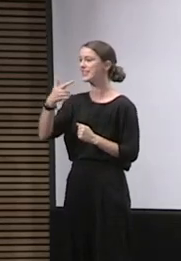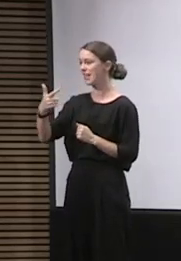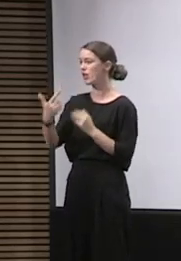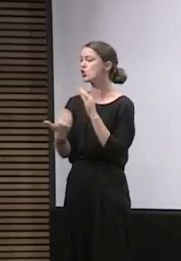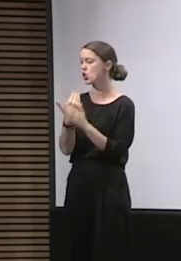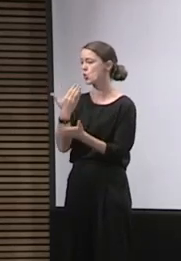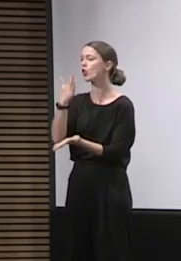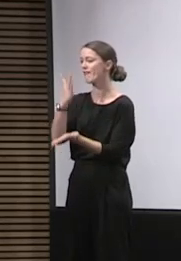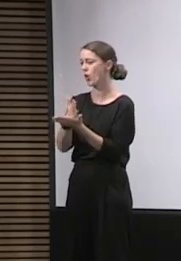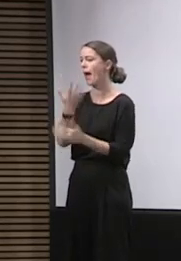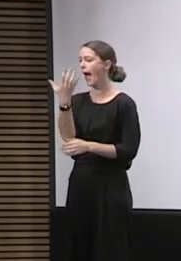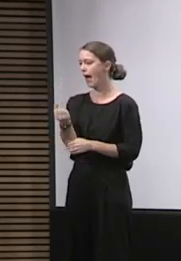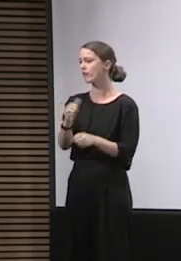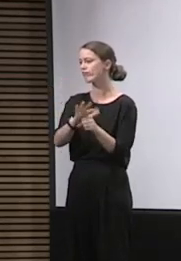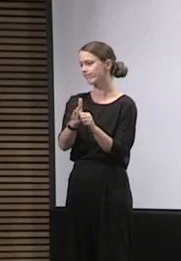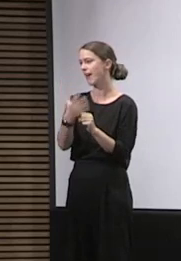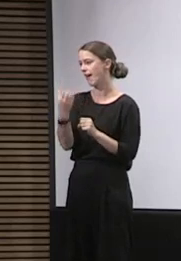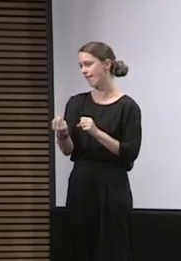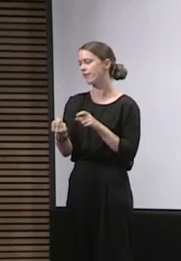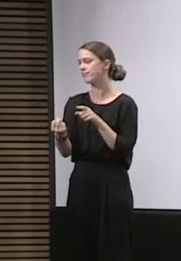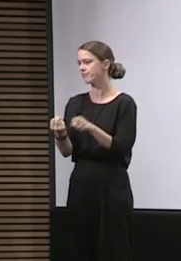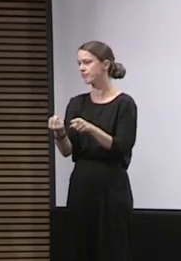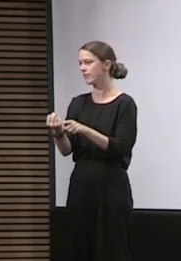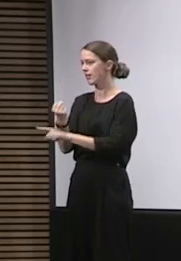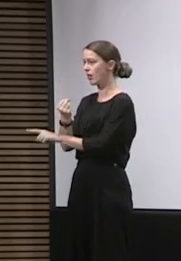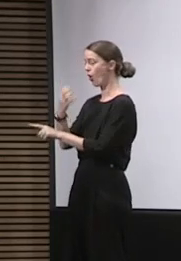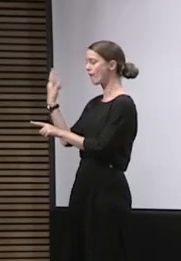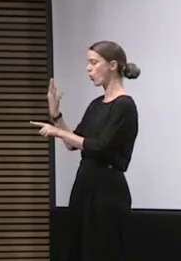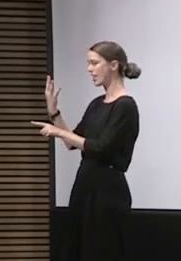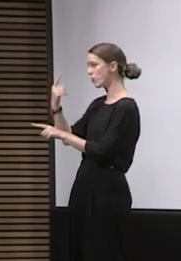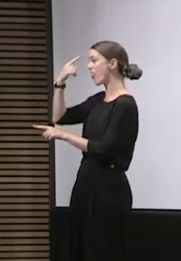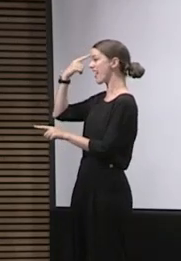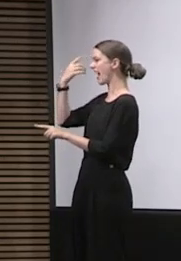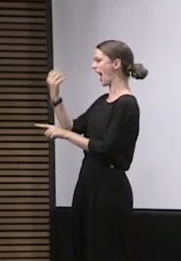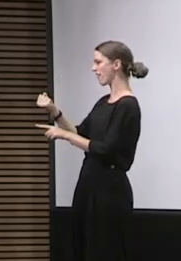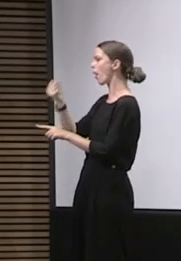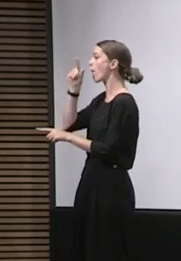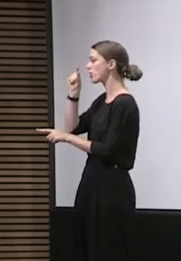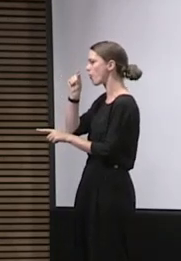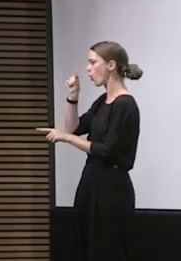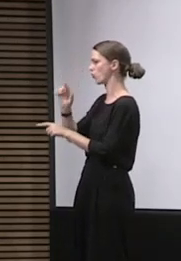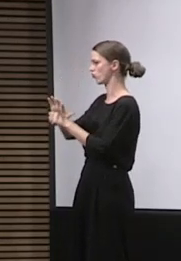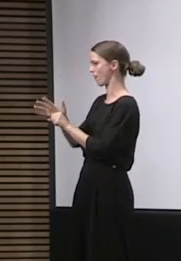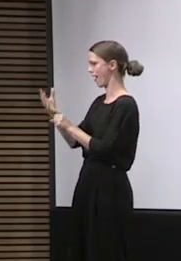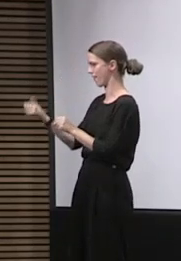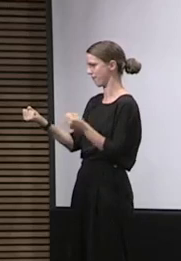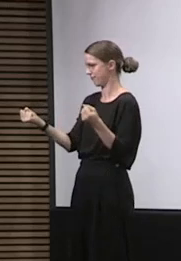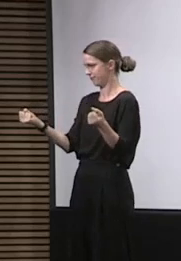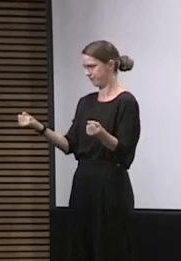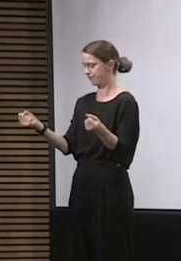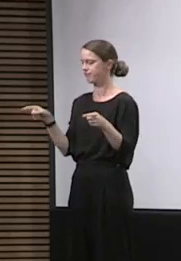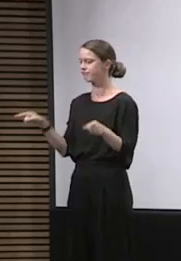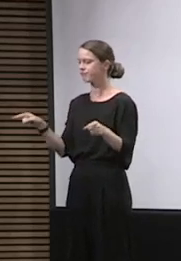new confirmed cases of COVID-19 and 14 new probable cases. There